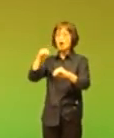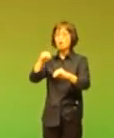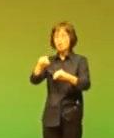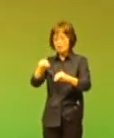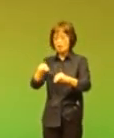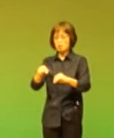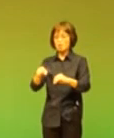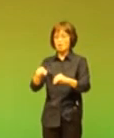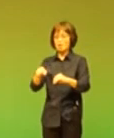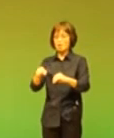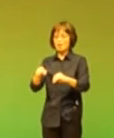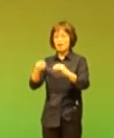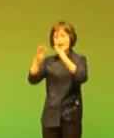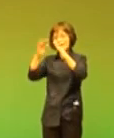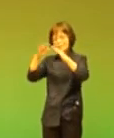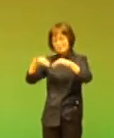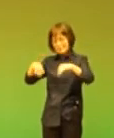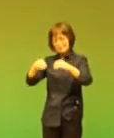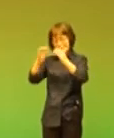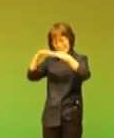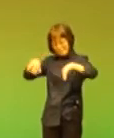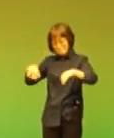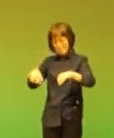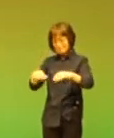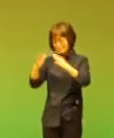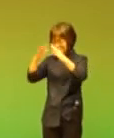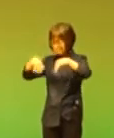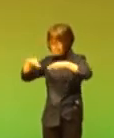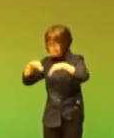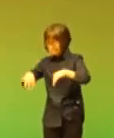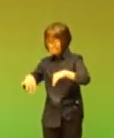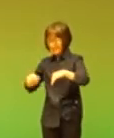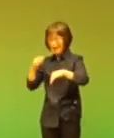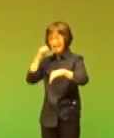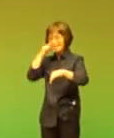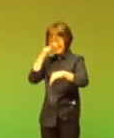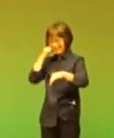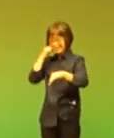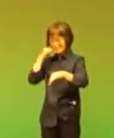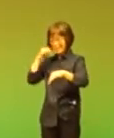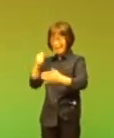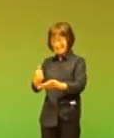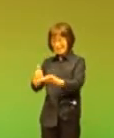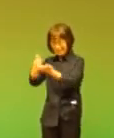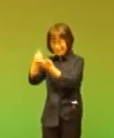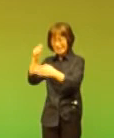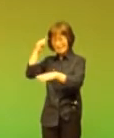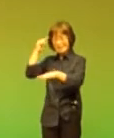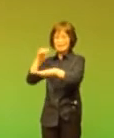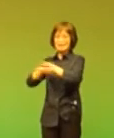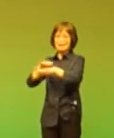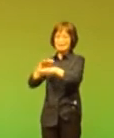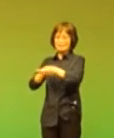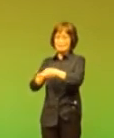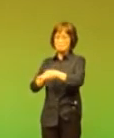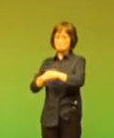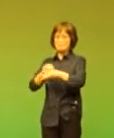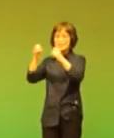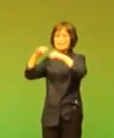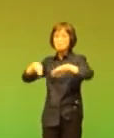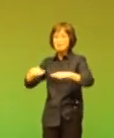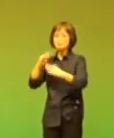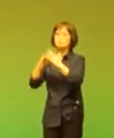thing the atom bomb cannot destroy. For Gandhi, the violence of the atomic bomb could only